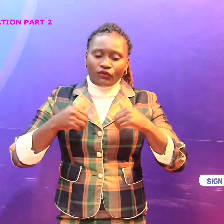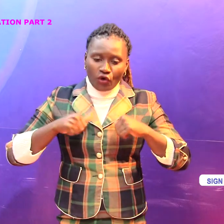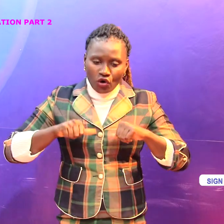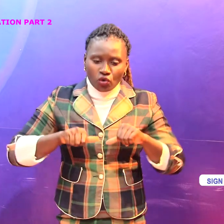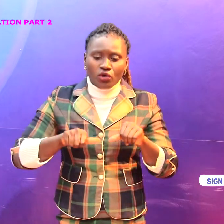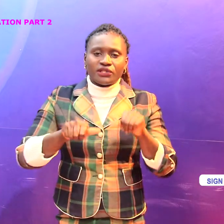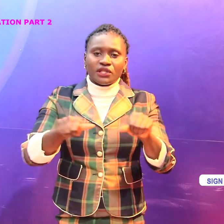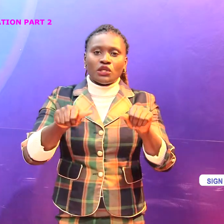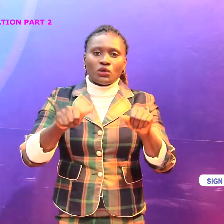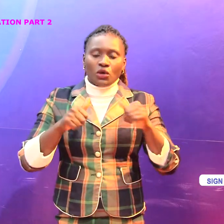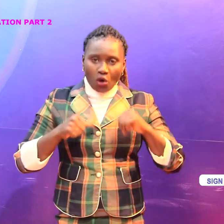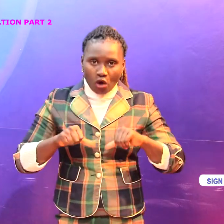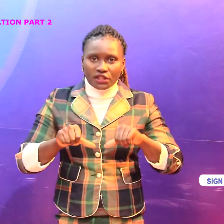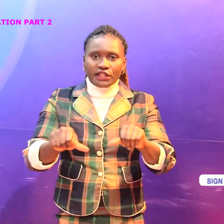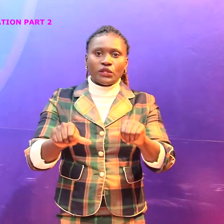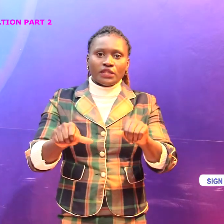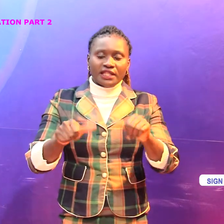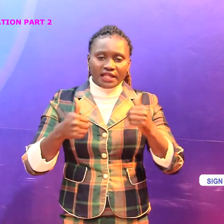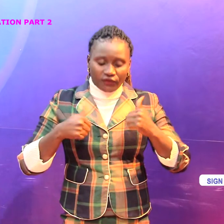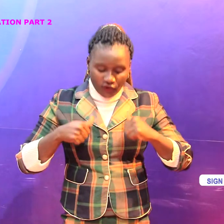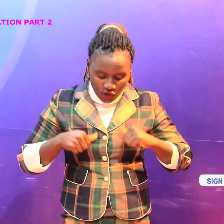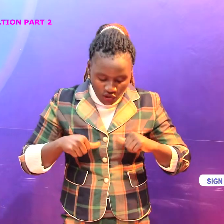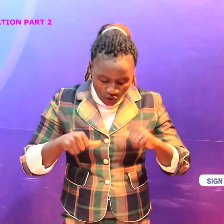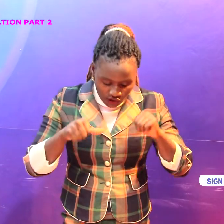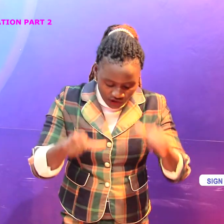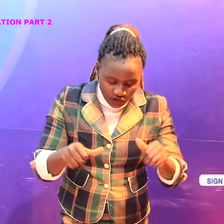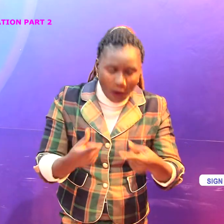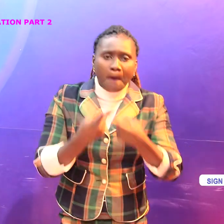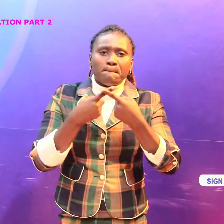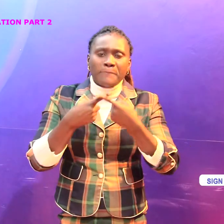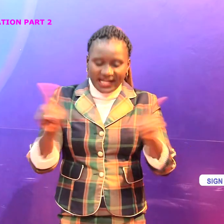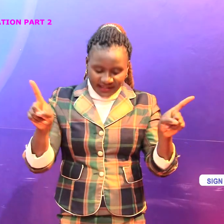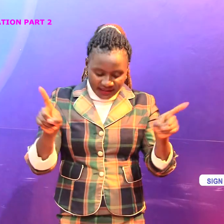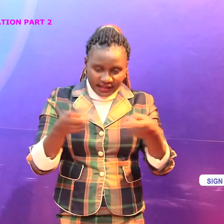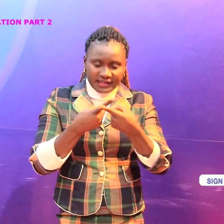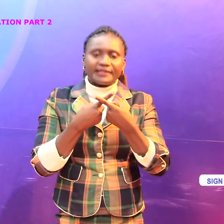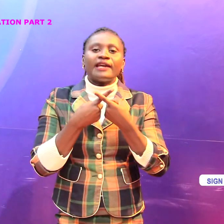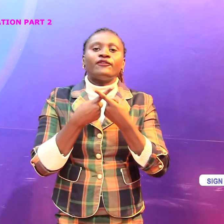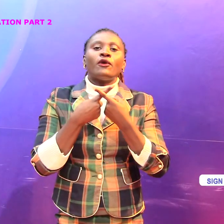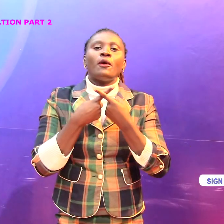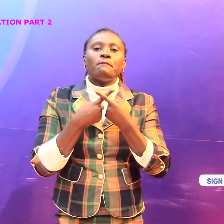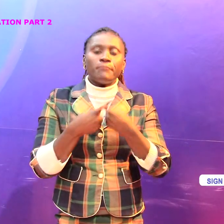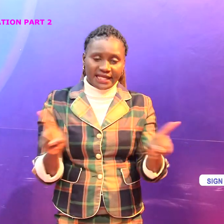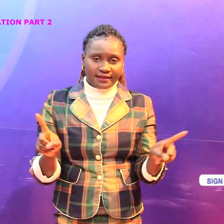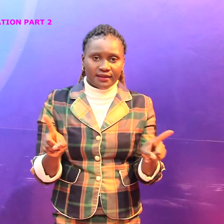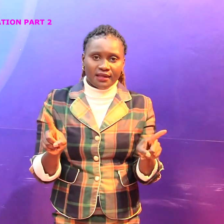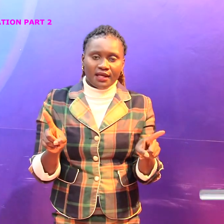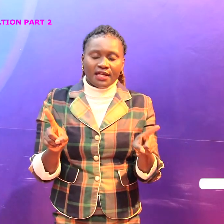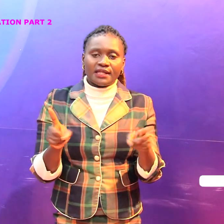for continue. Continue. This is a sign for continue. But this is a sign for but. This is a